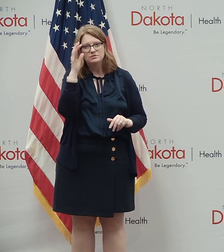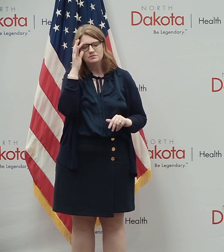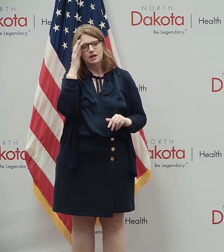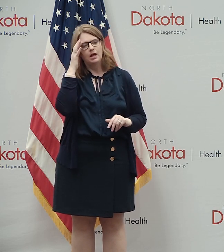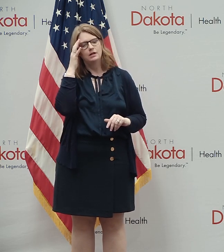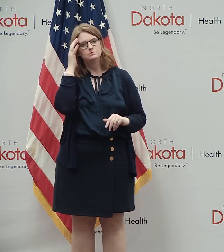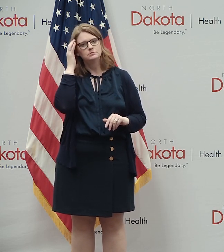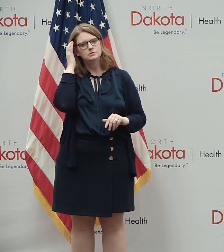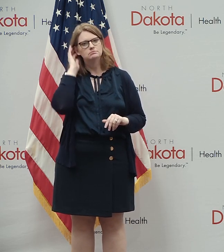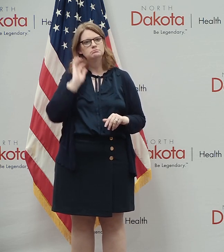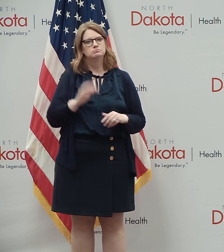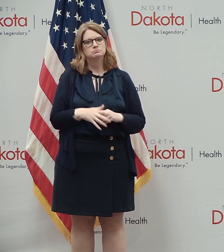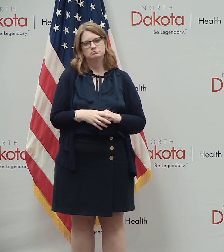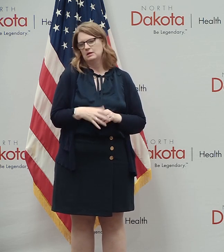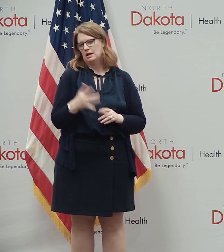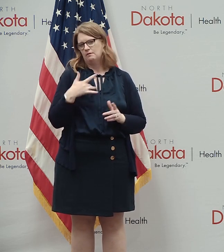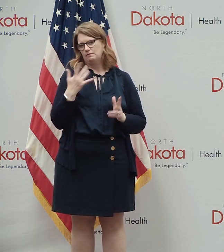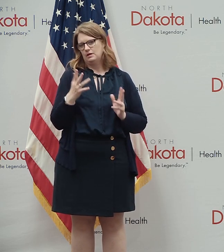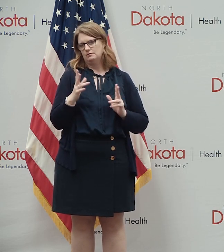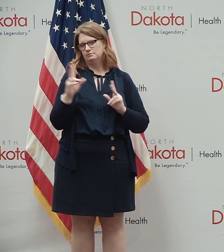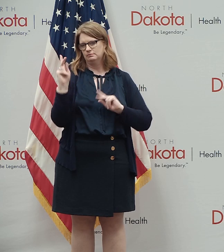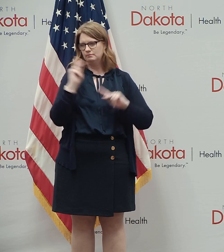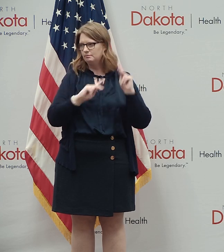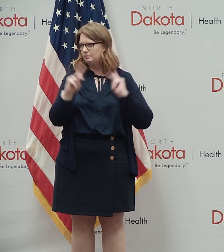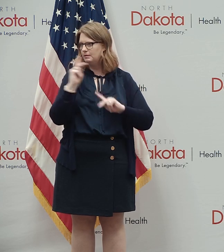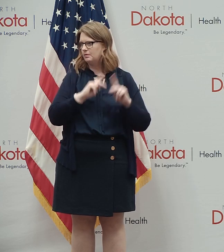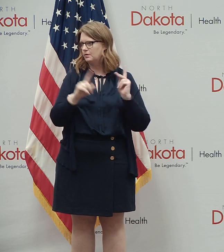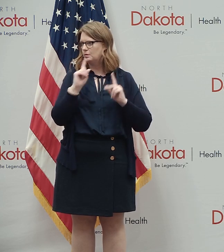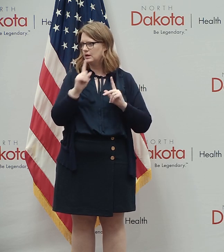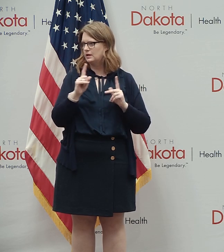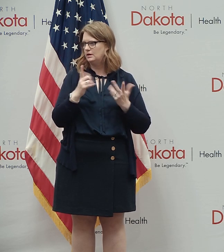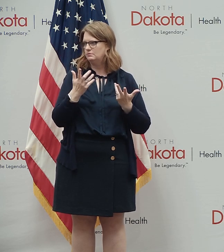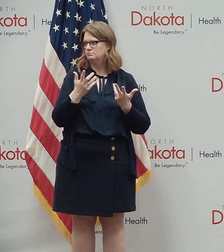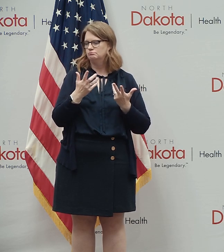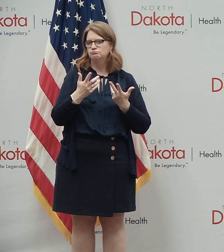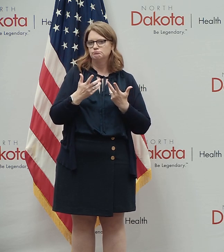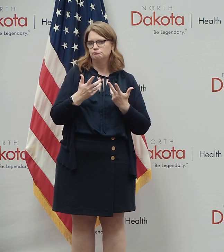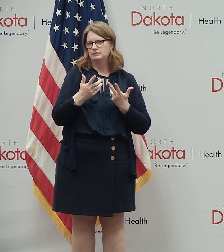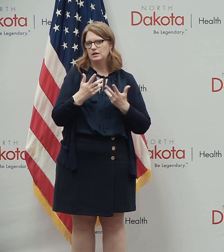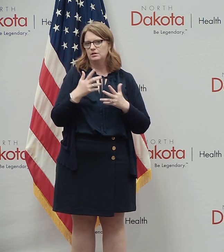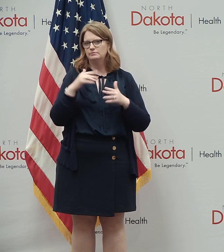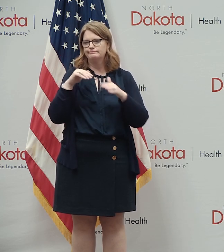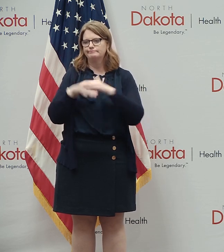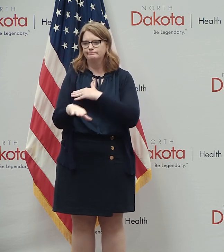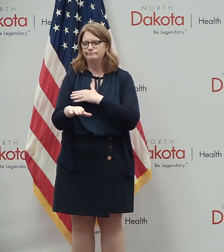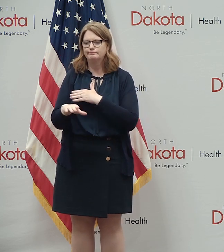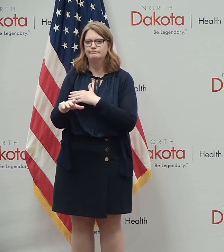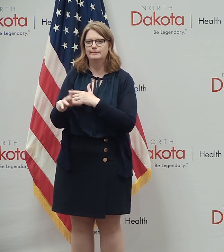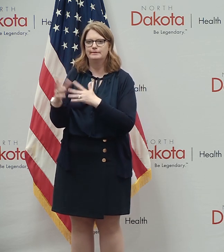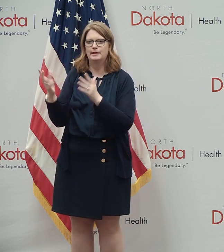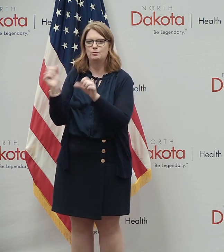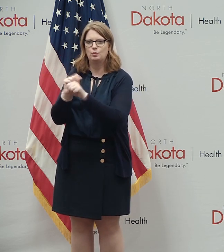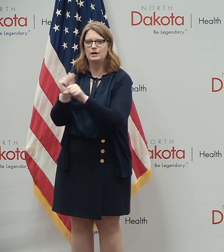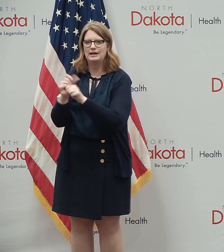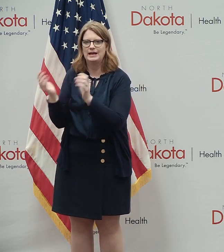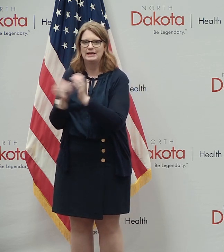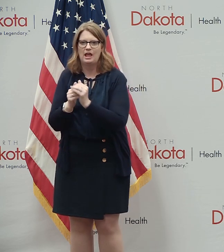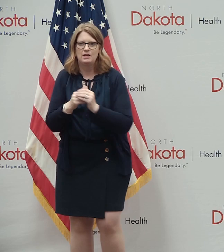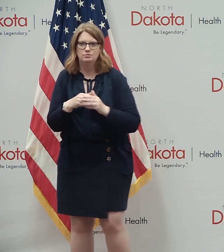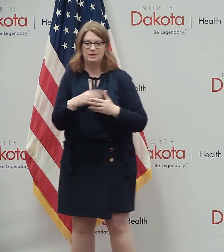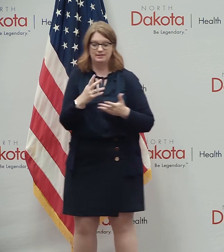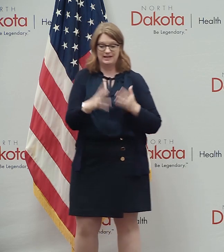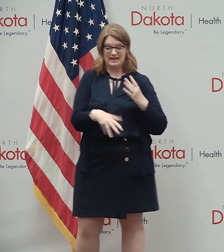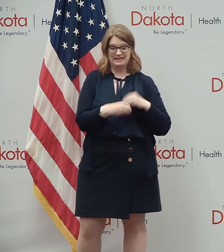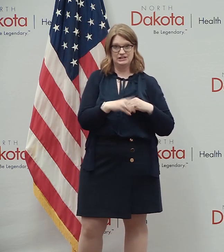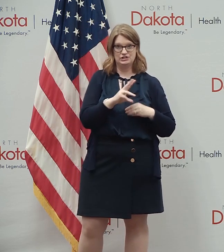people getting back into the workforce when those extra dollars run out. We now have one online.